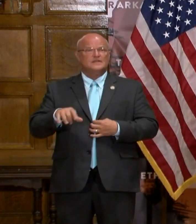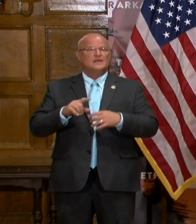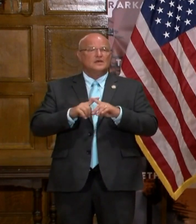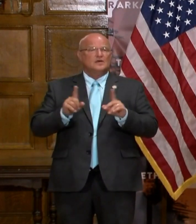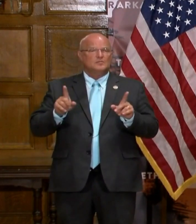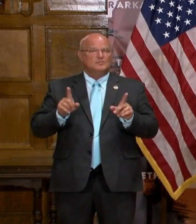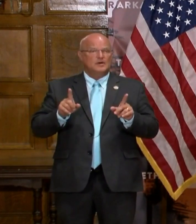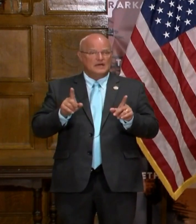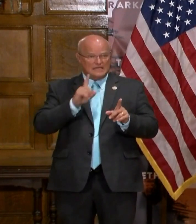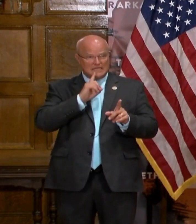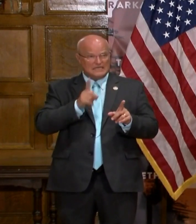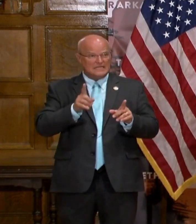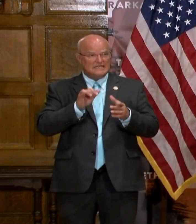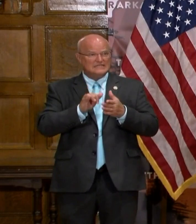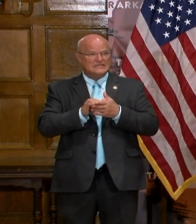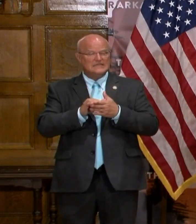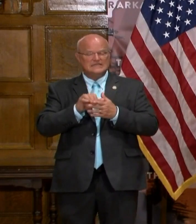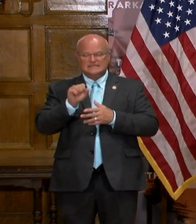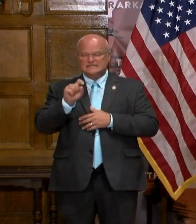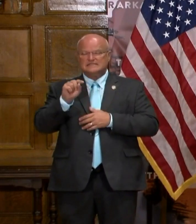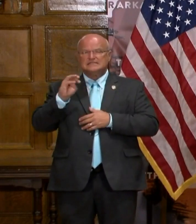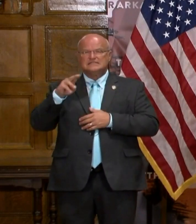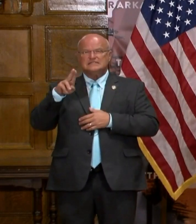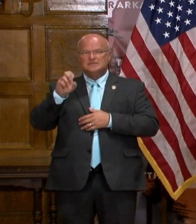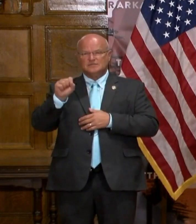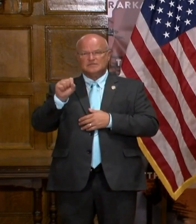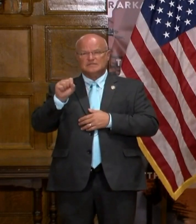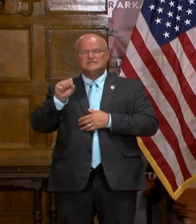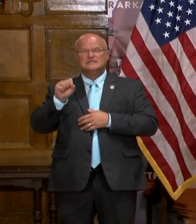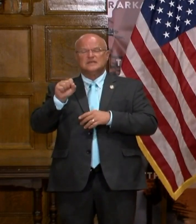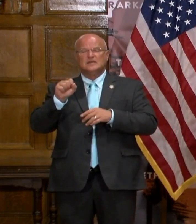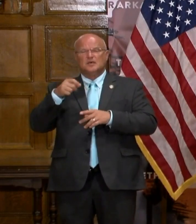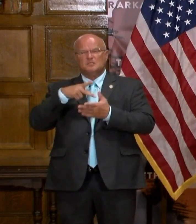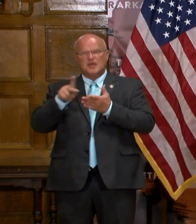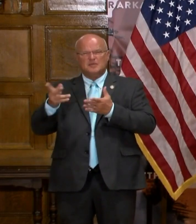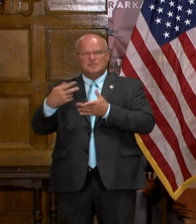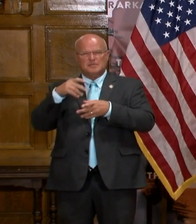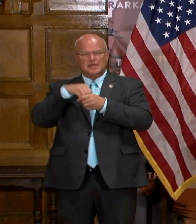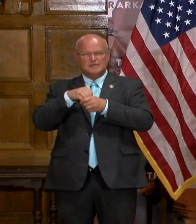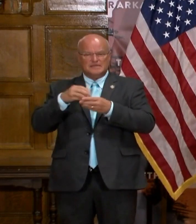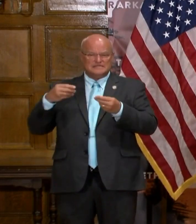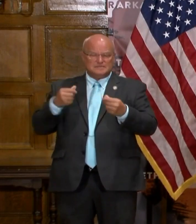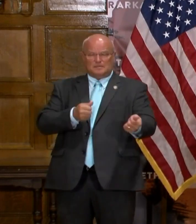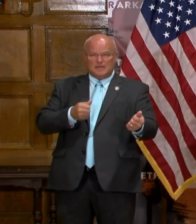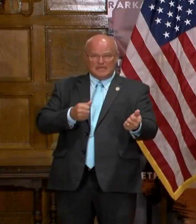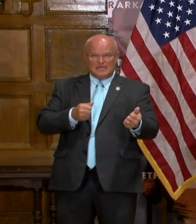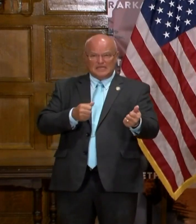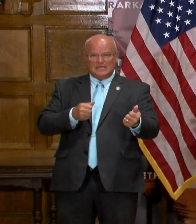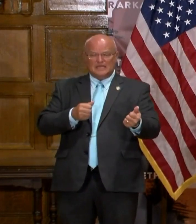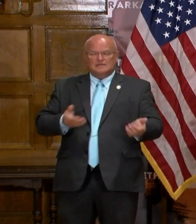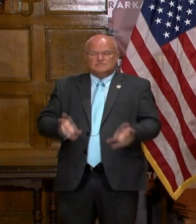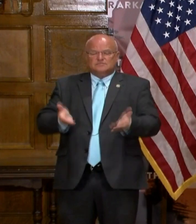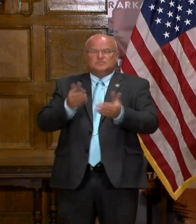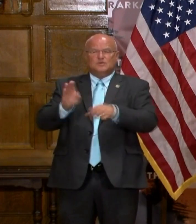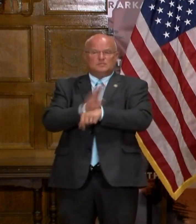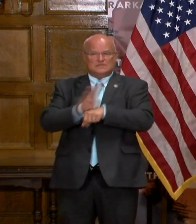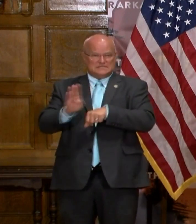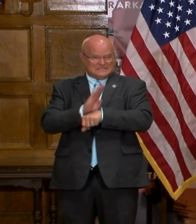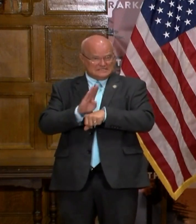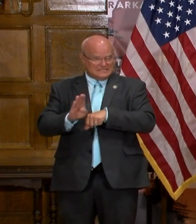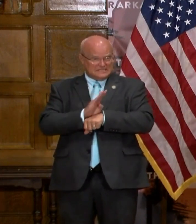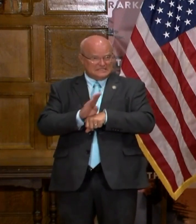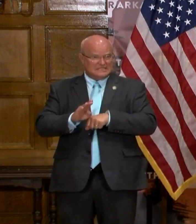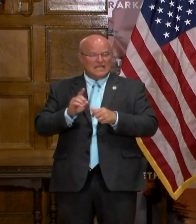But it is the stimulus payments that came in that people spent money, boosted our local